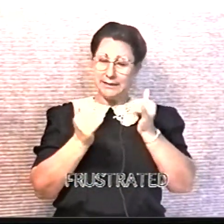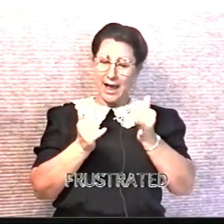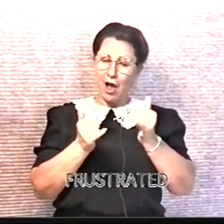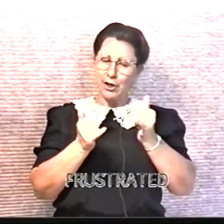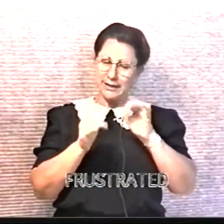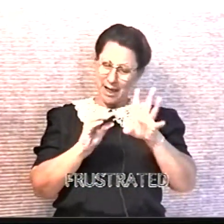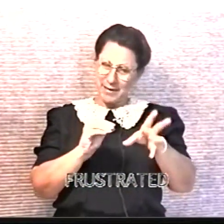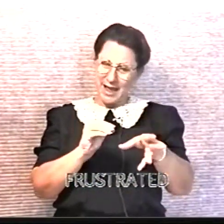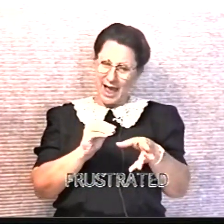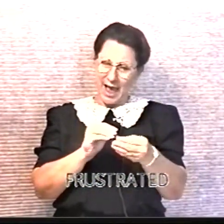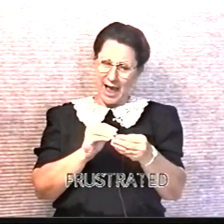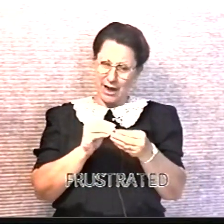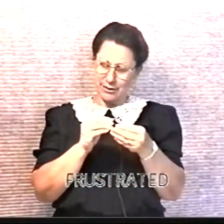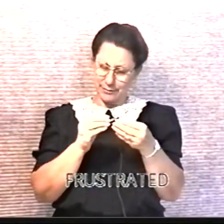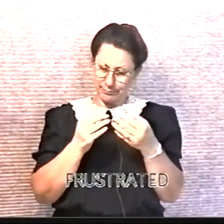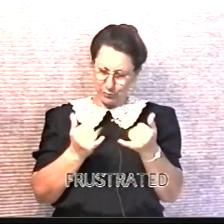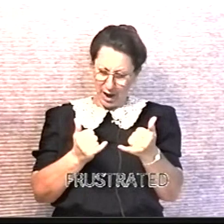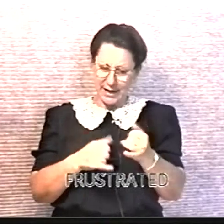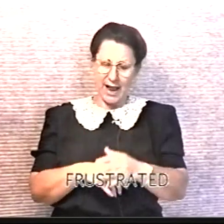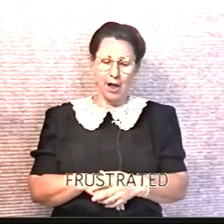Now, let me add right now.